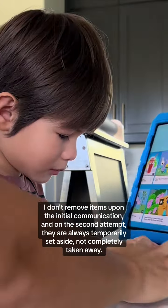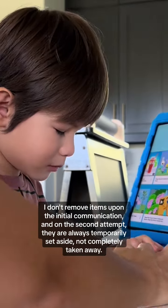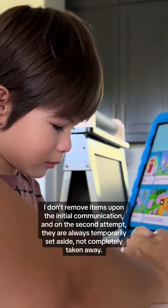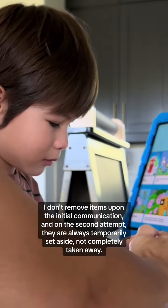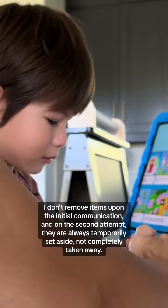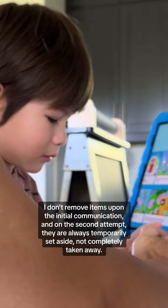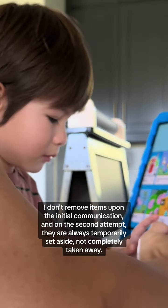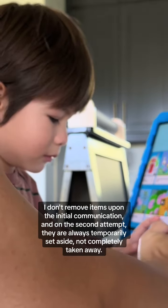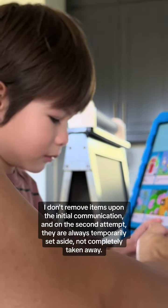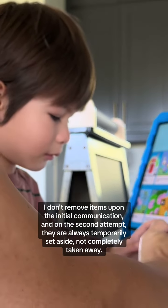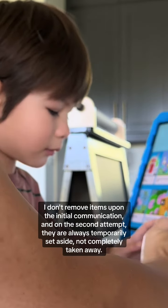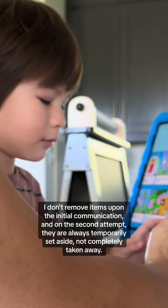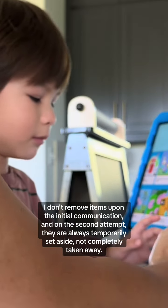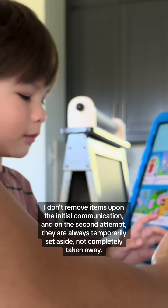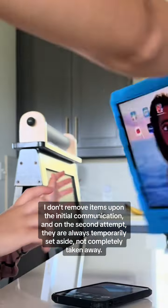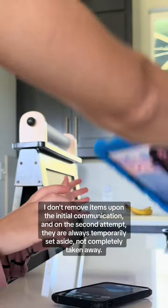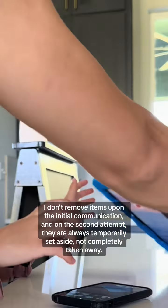Pause it. I'm talking to you.